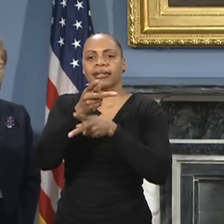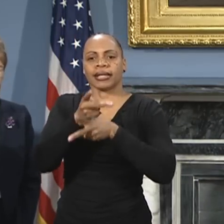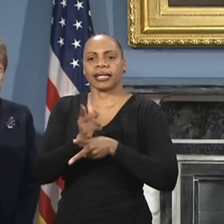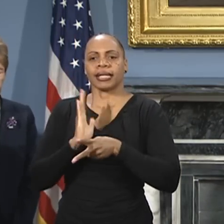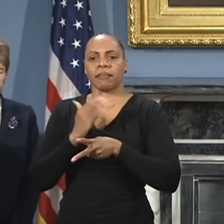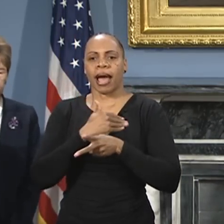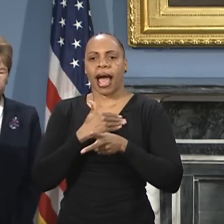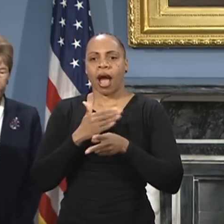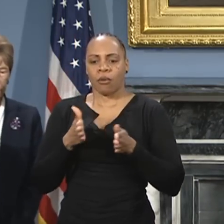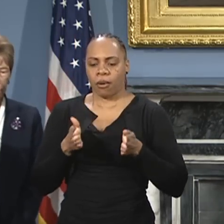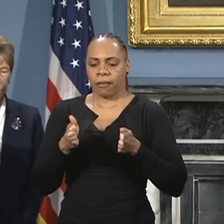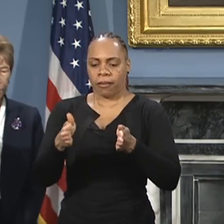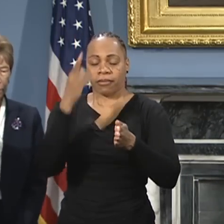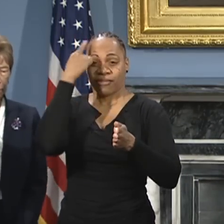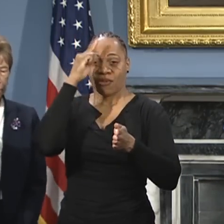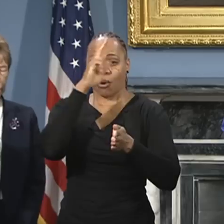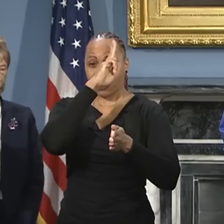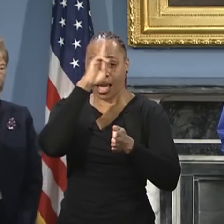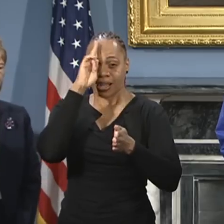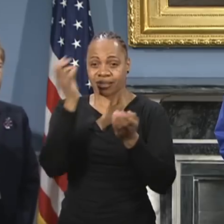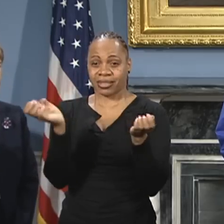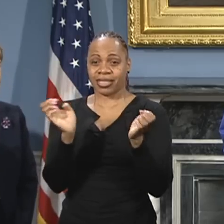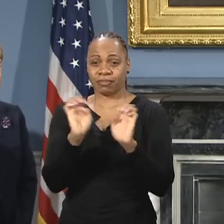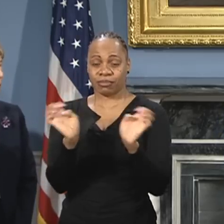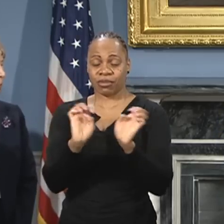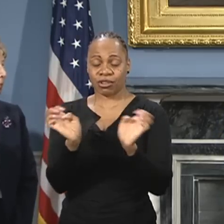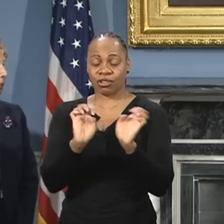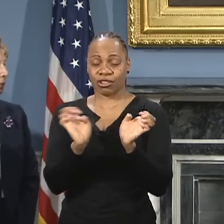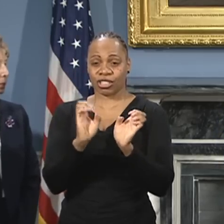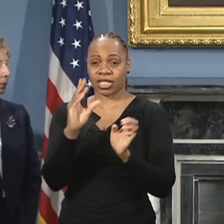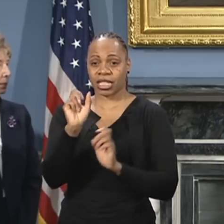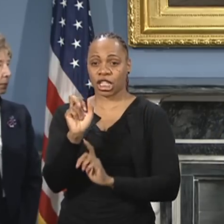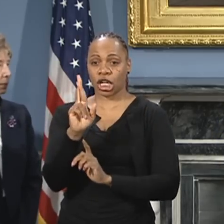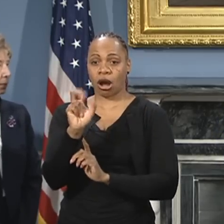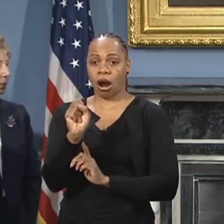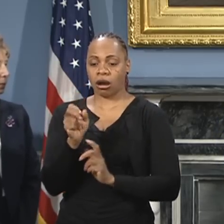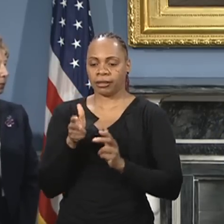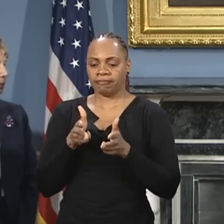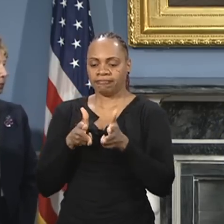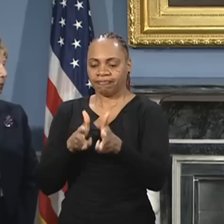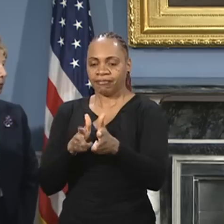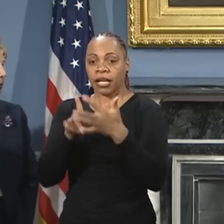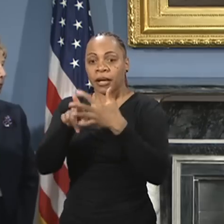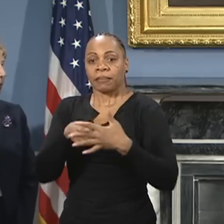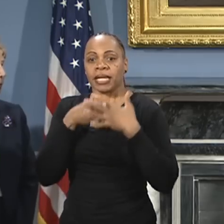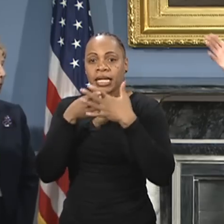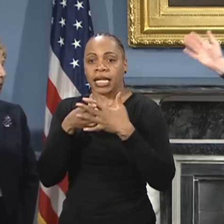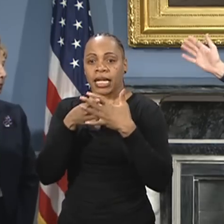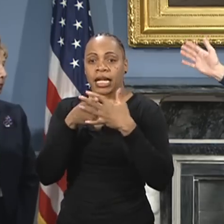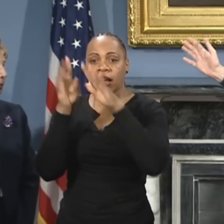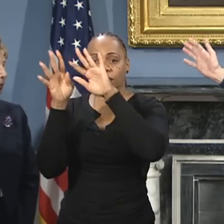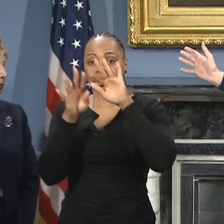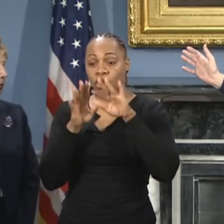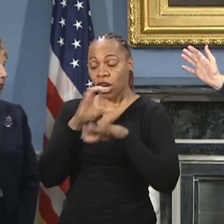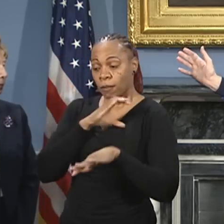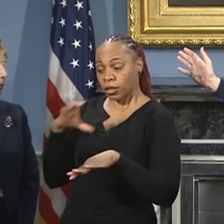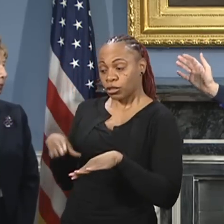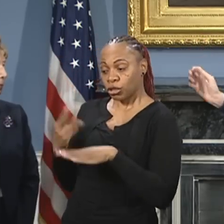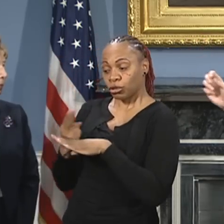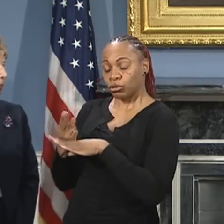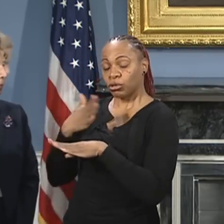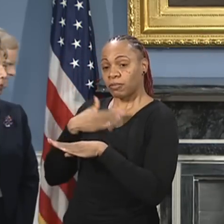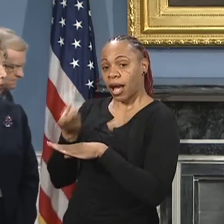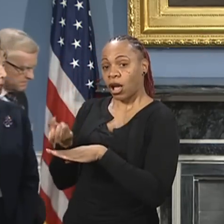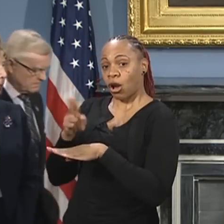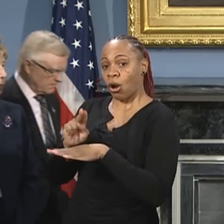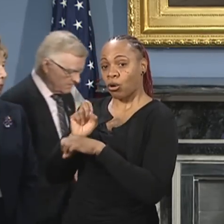hospitals open and for emergency vehicles. So in the beginning of a storm, and I'm going to use my own words, Commissioner, and you can correct me as an